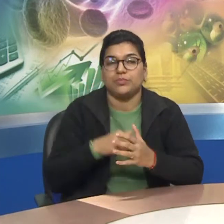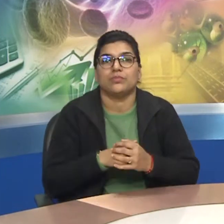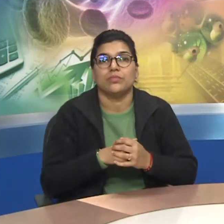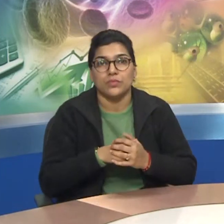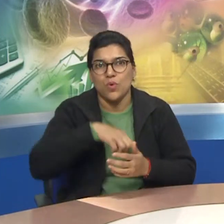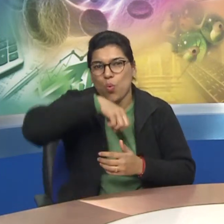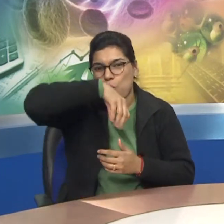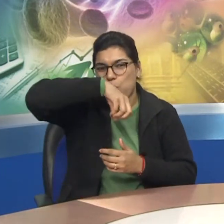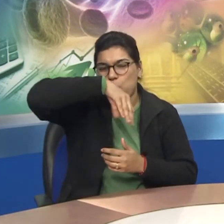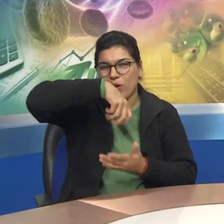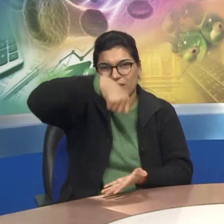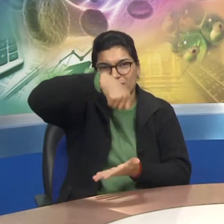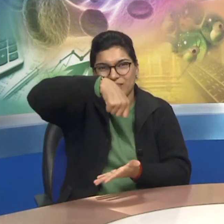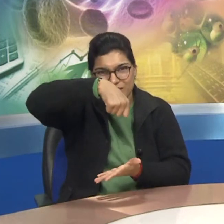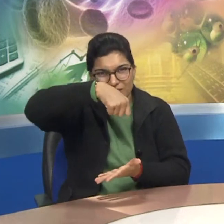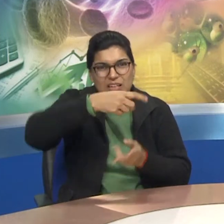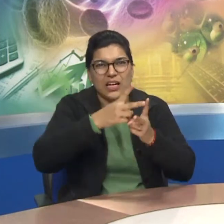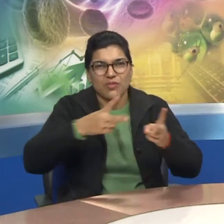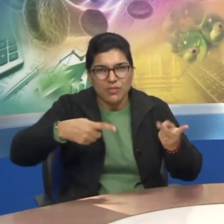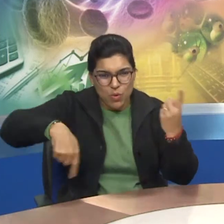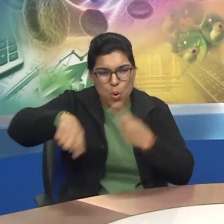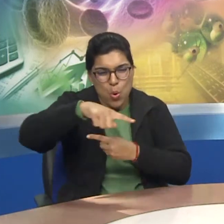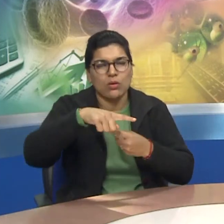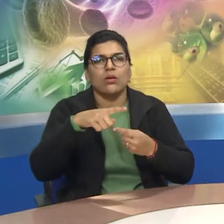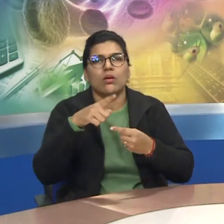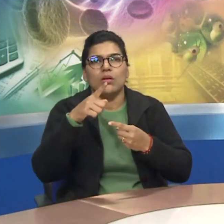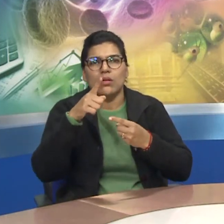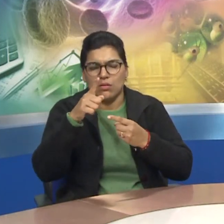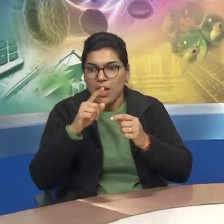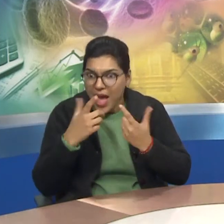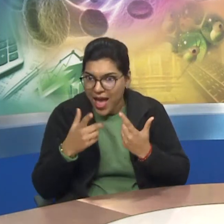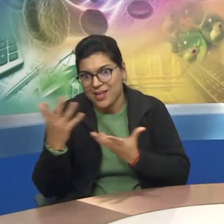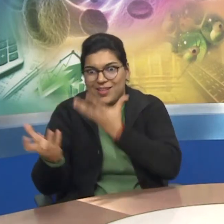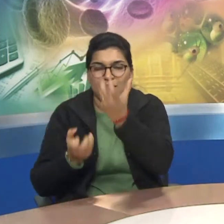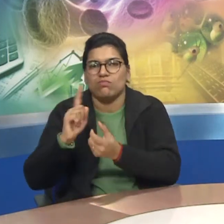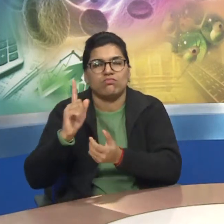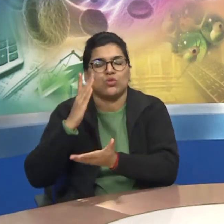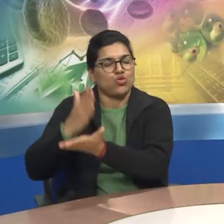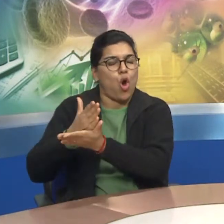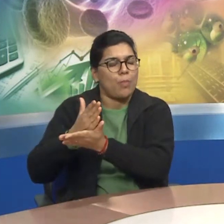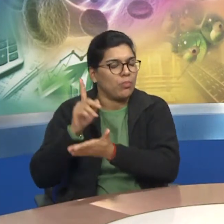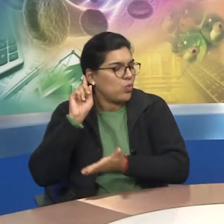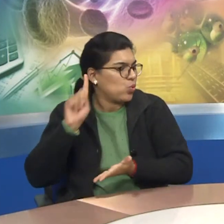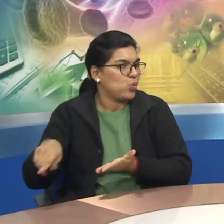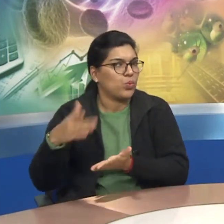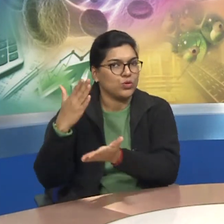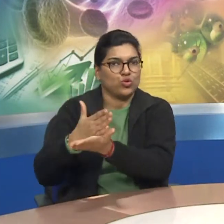Point 8. We should avoid using anything made of plastic